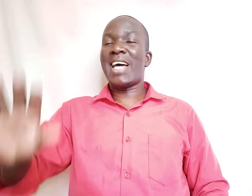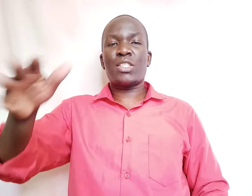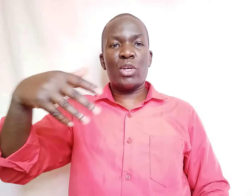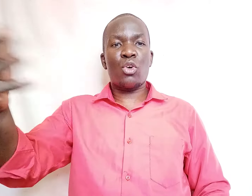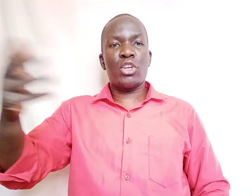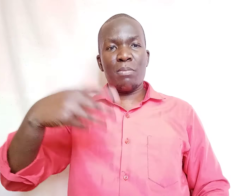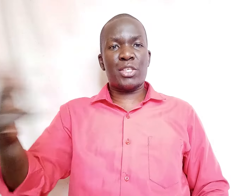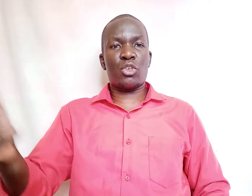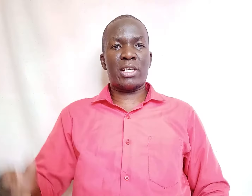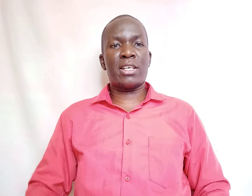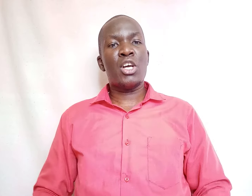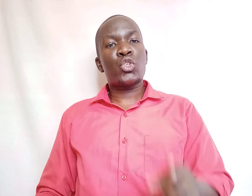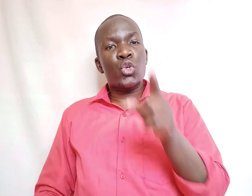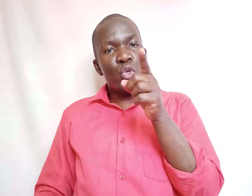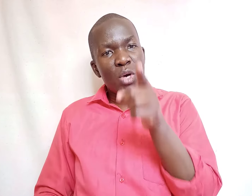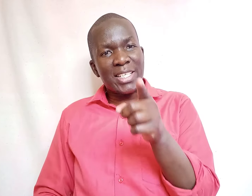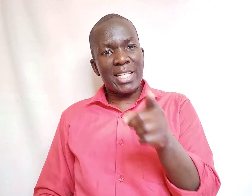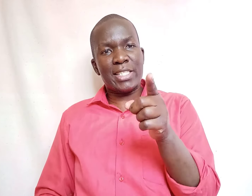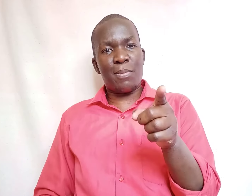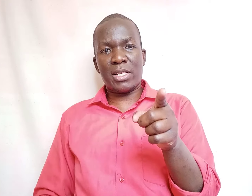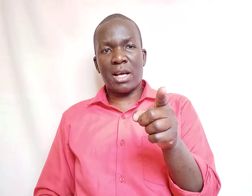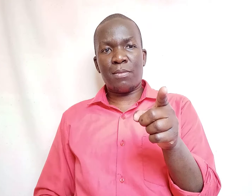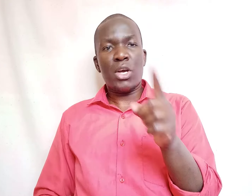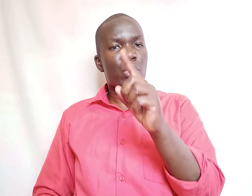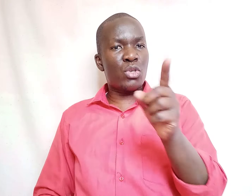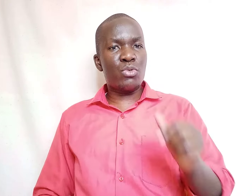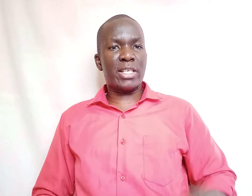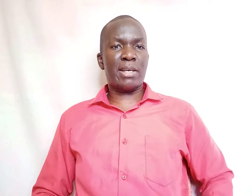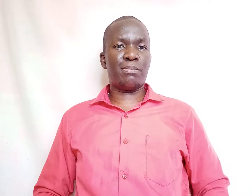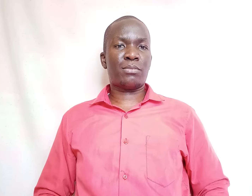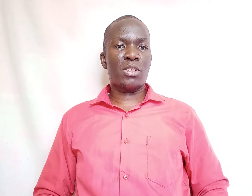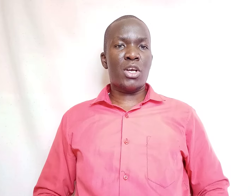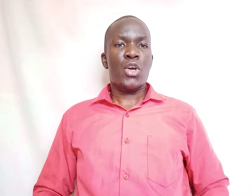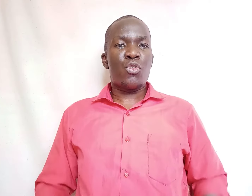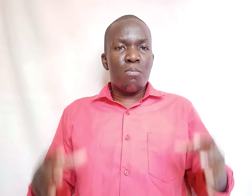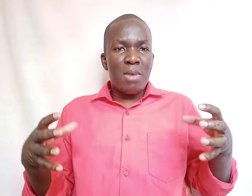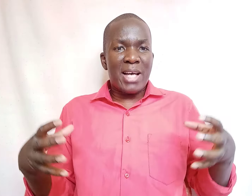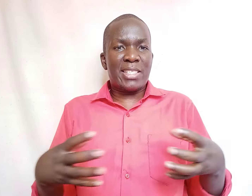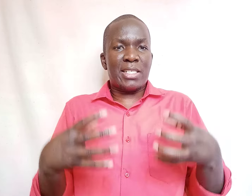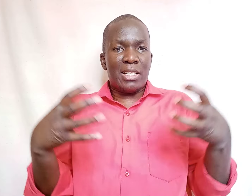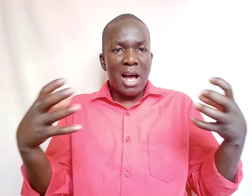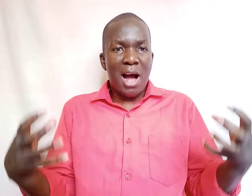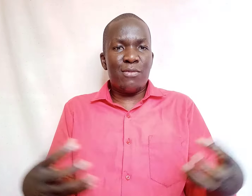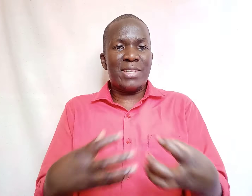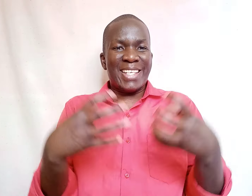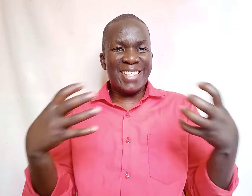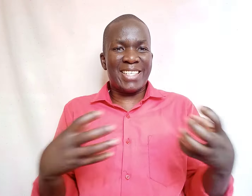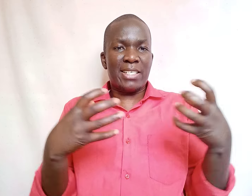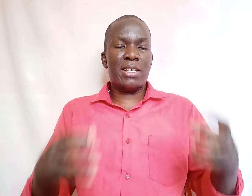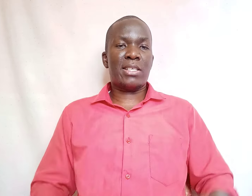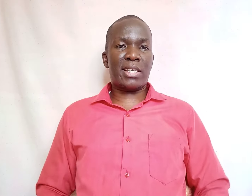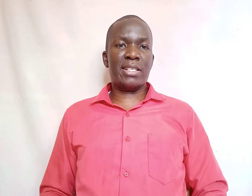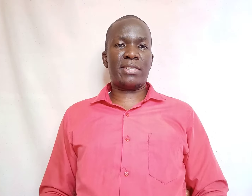just went on mentioning. So you as an interpreter, you don't do the same. You must have the listing skills.